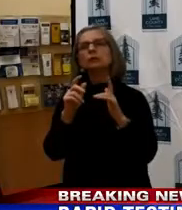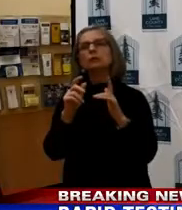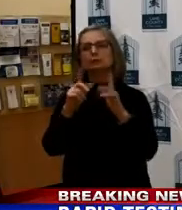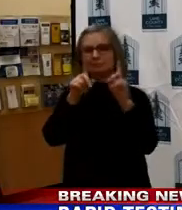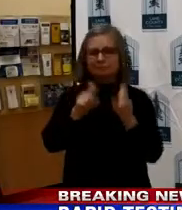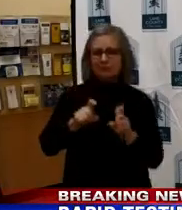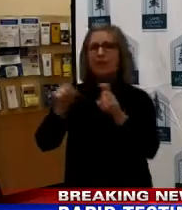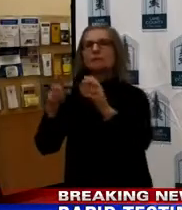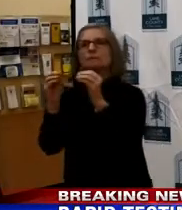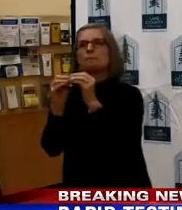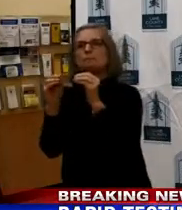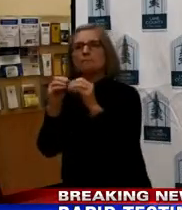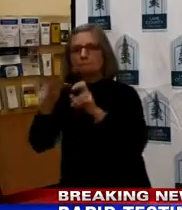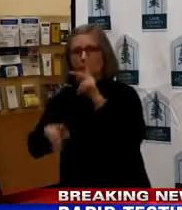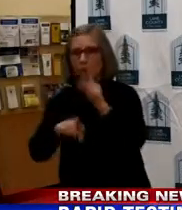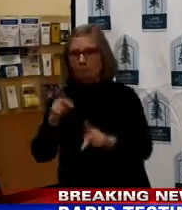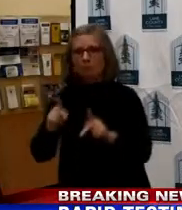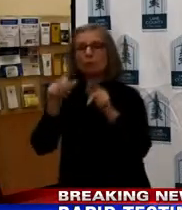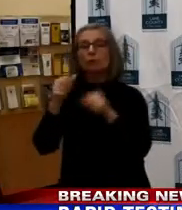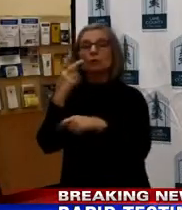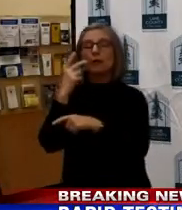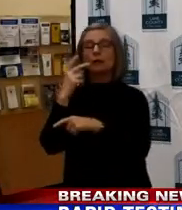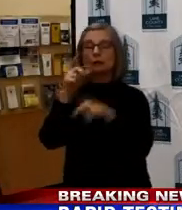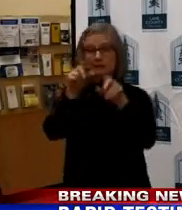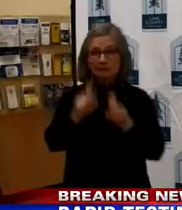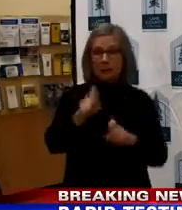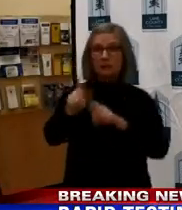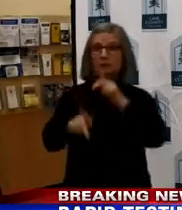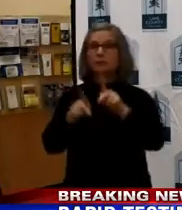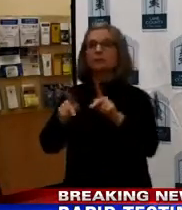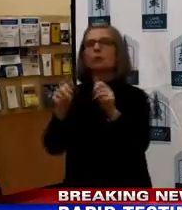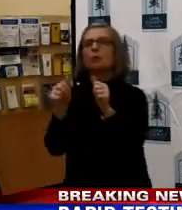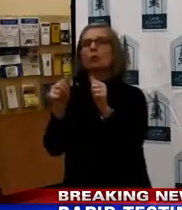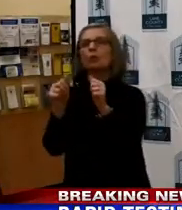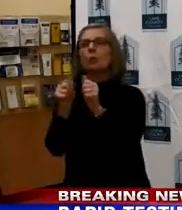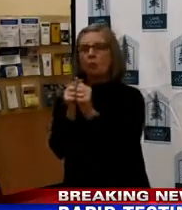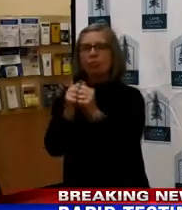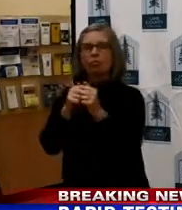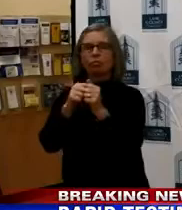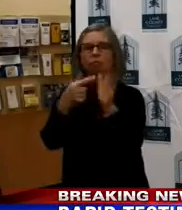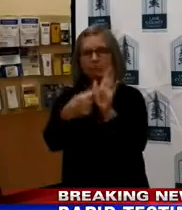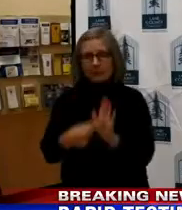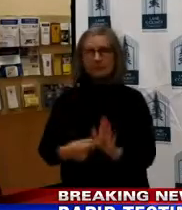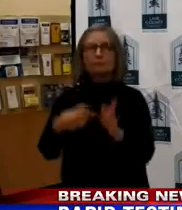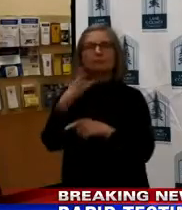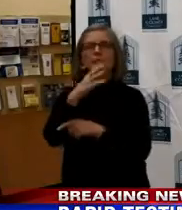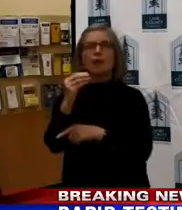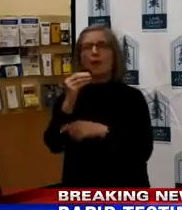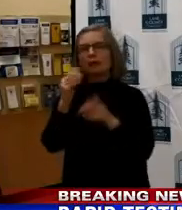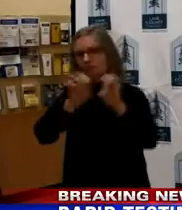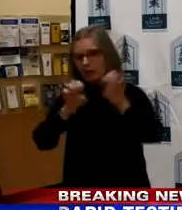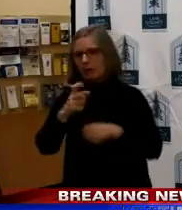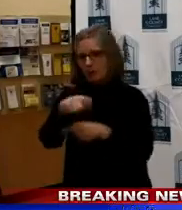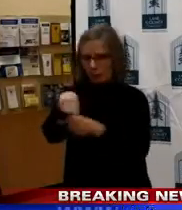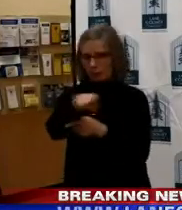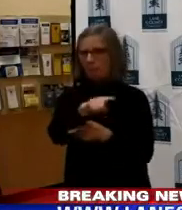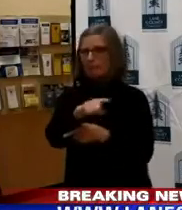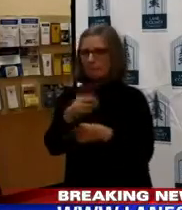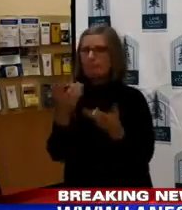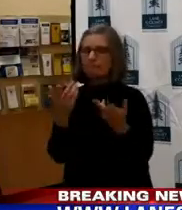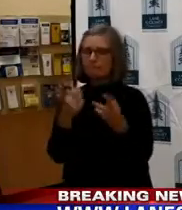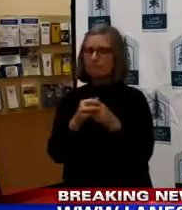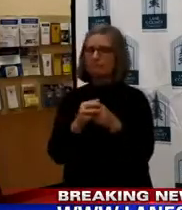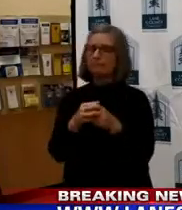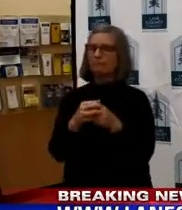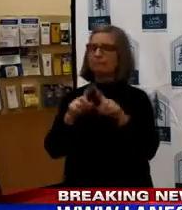symptoms and be able to evaluate a greater number of those individuals. But I think it's important to outline there is no